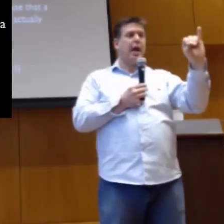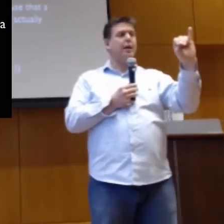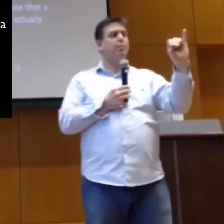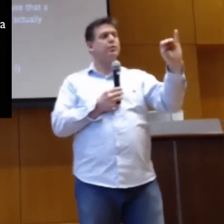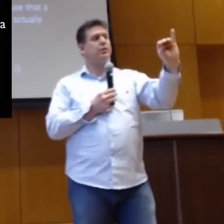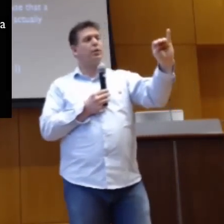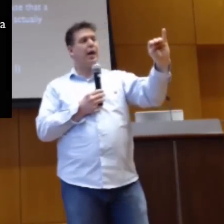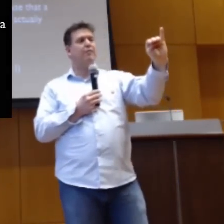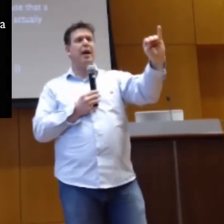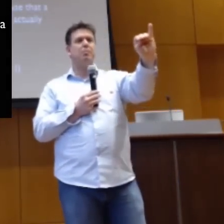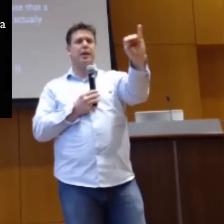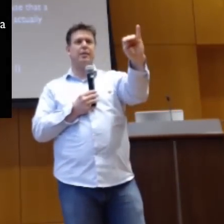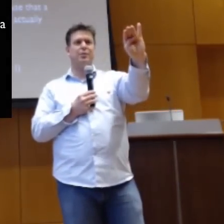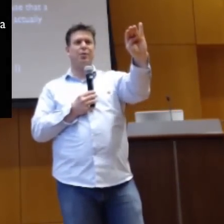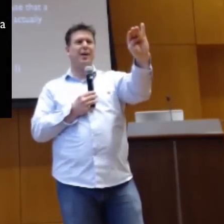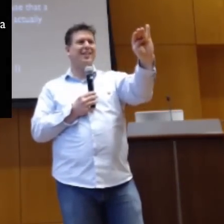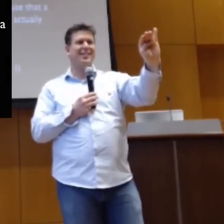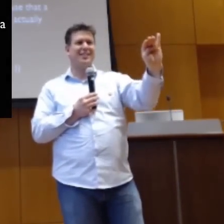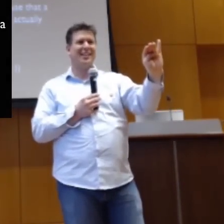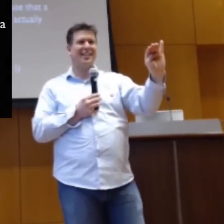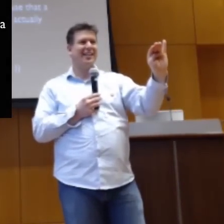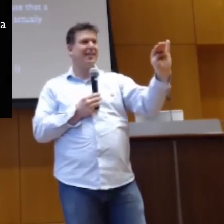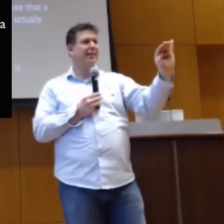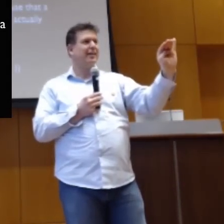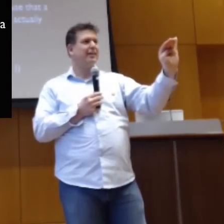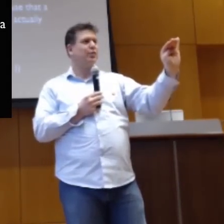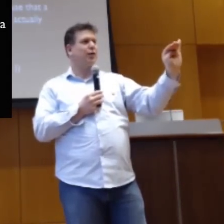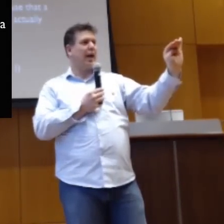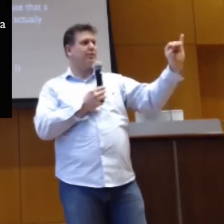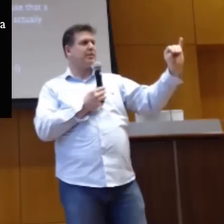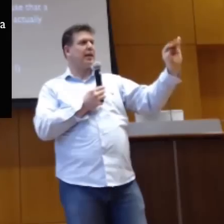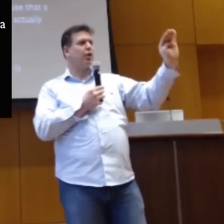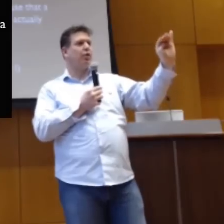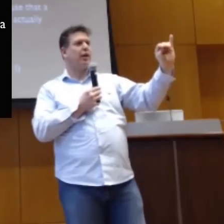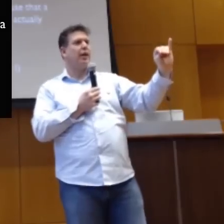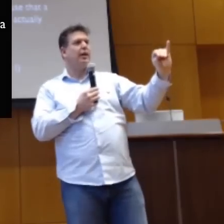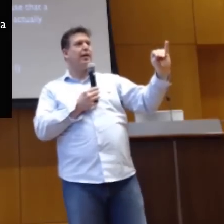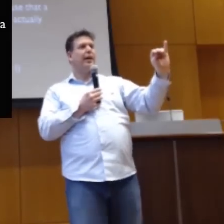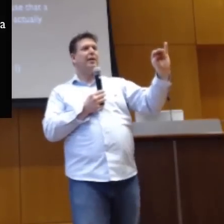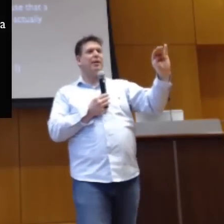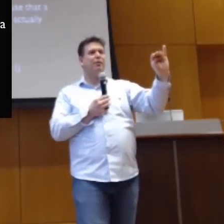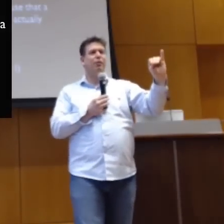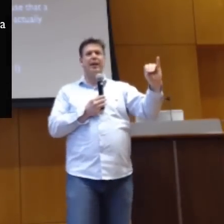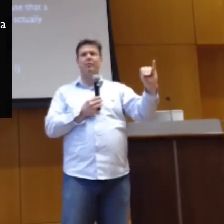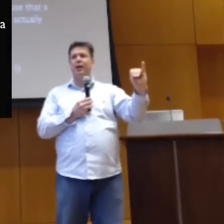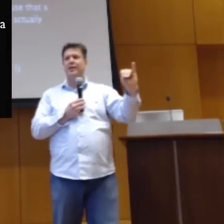And it puts, you can have M like this or like this. So you can have this thing occurring in a variety of ways.